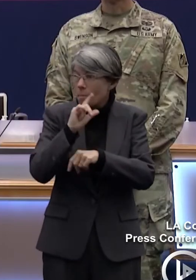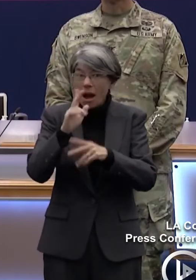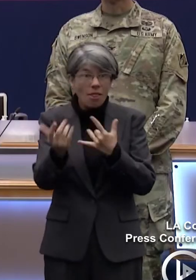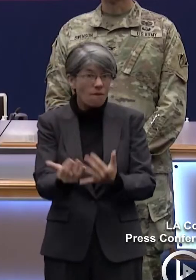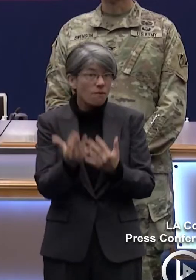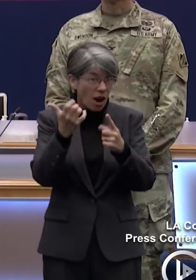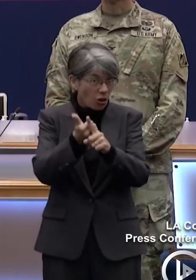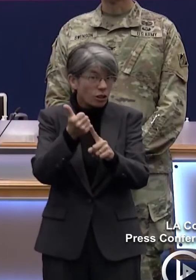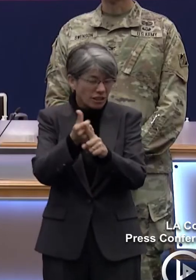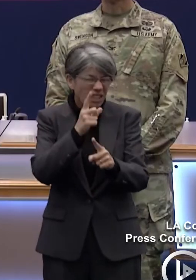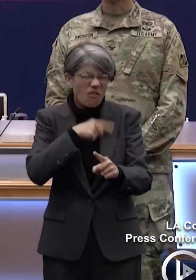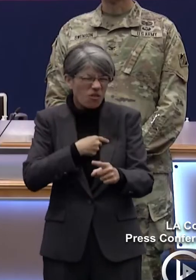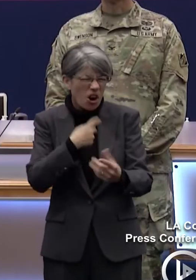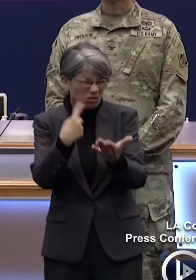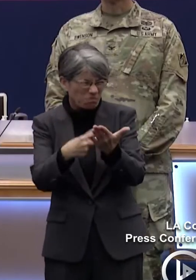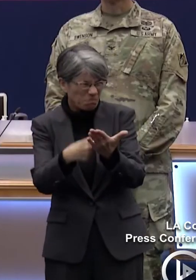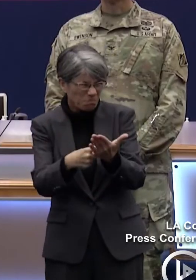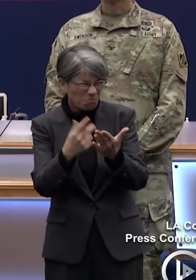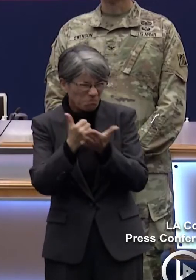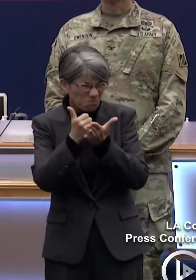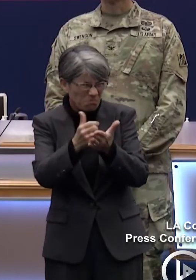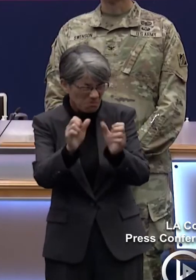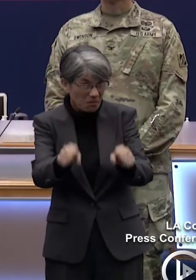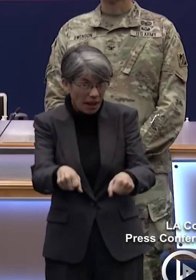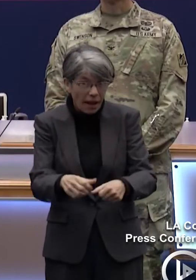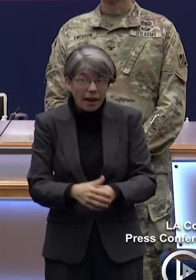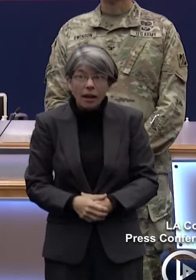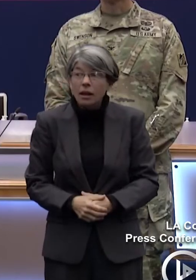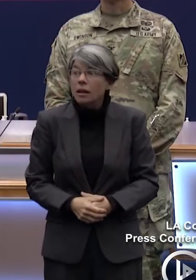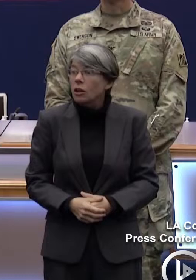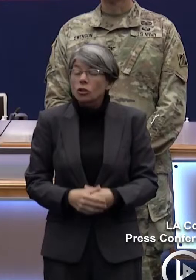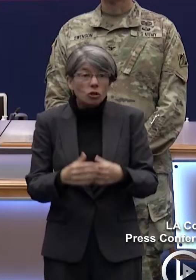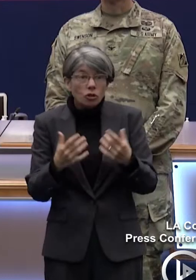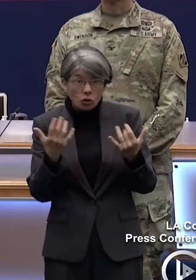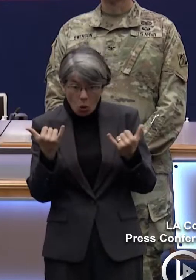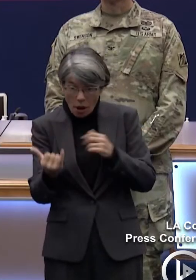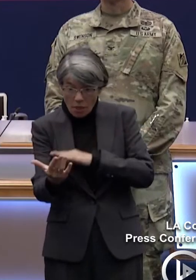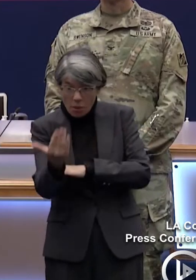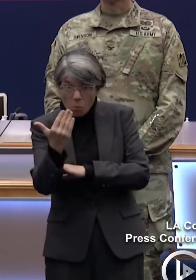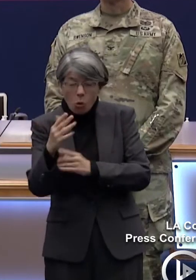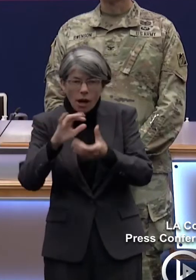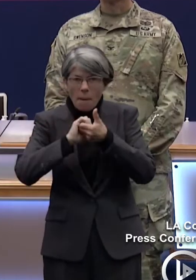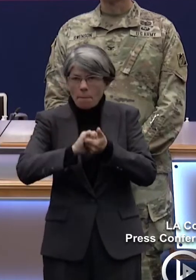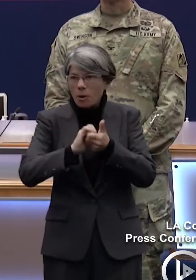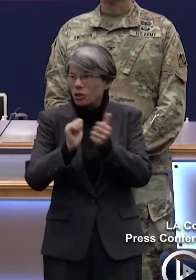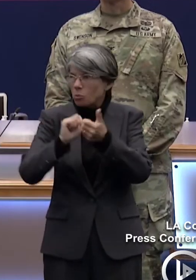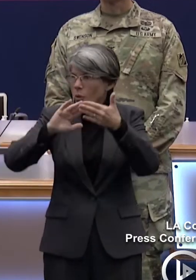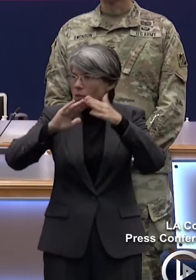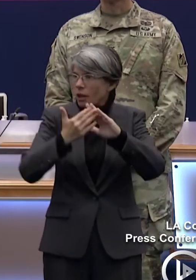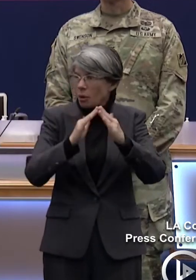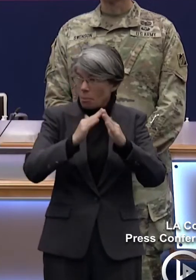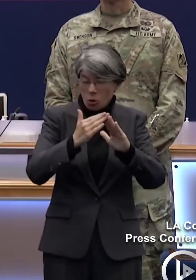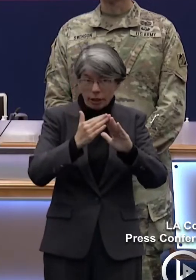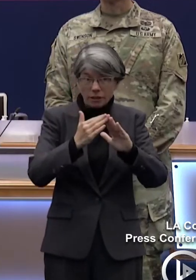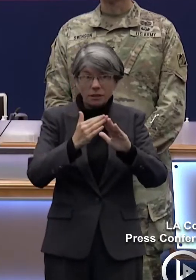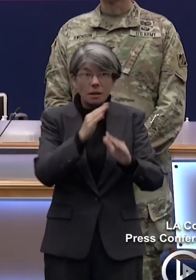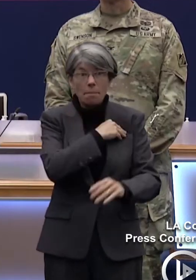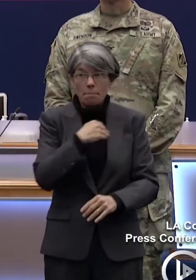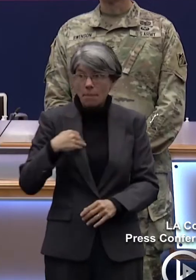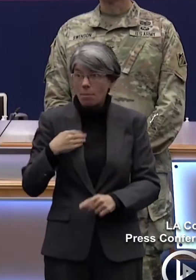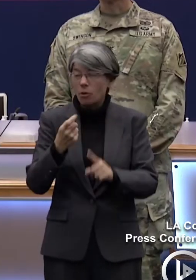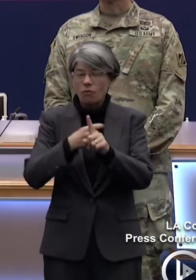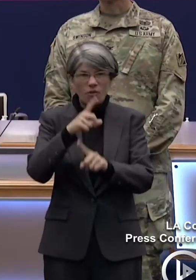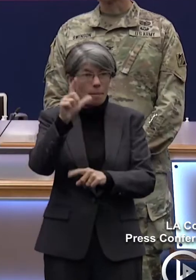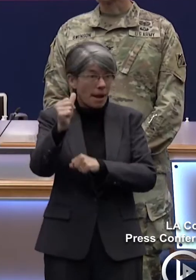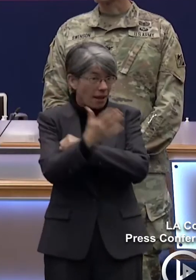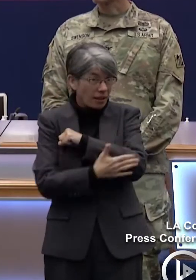Palisades fires are addressed. To this end, this morning, in partnership with community members from